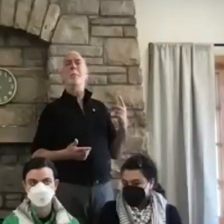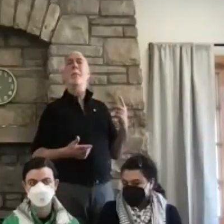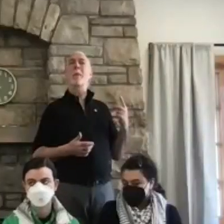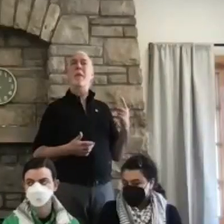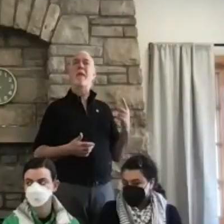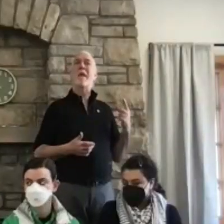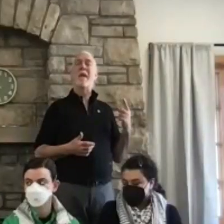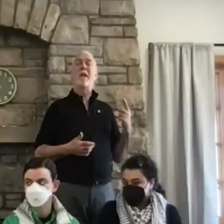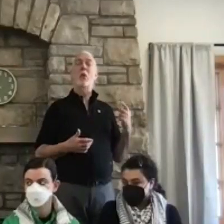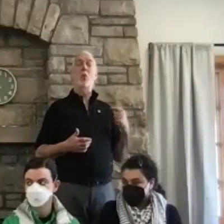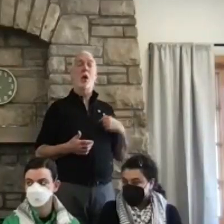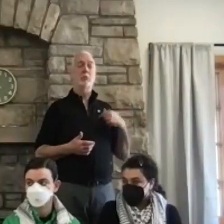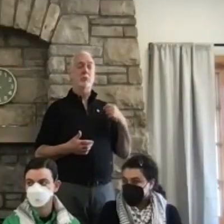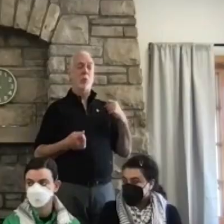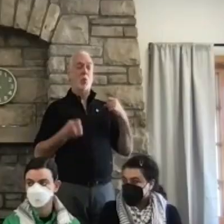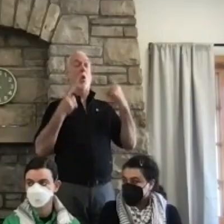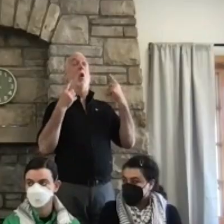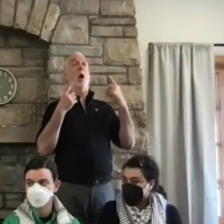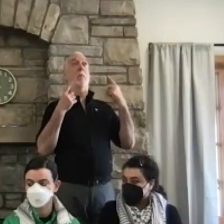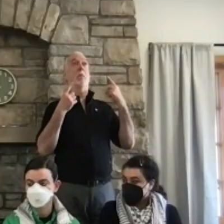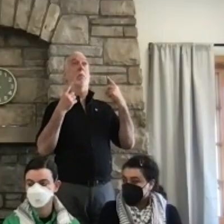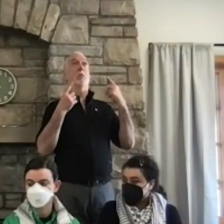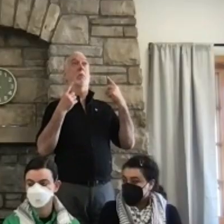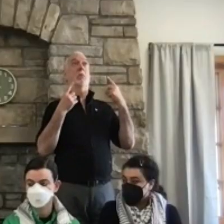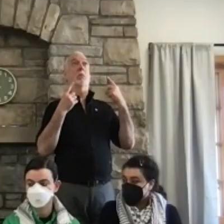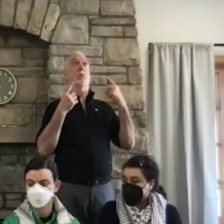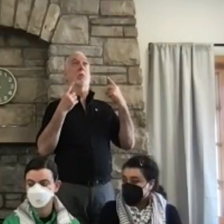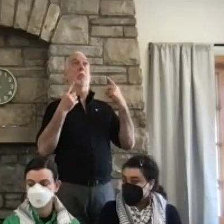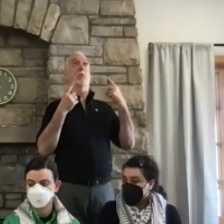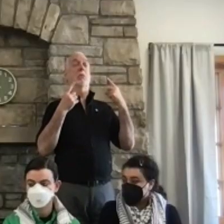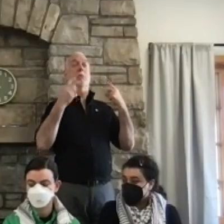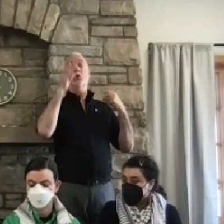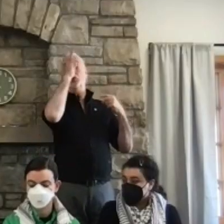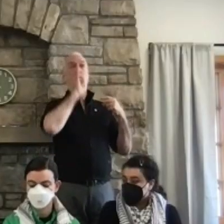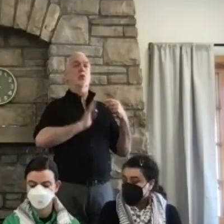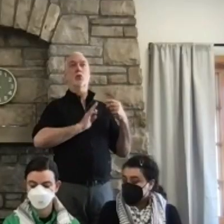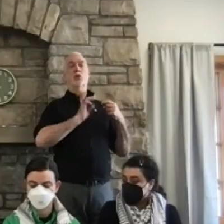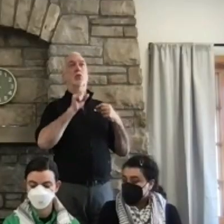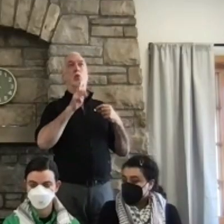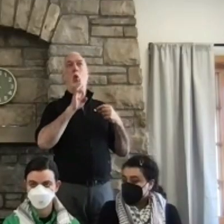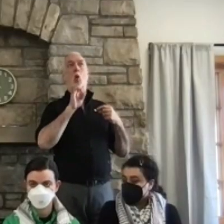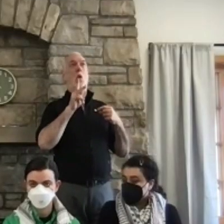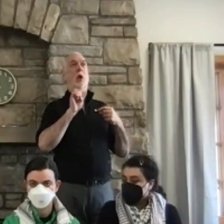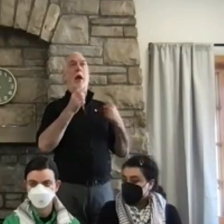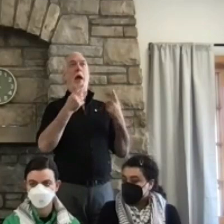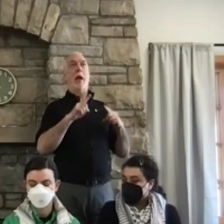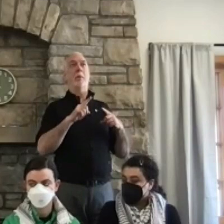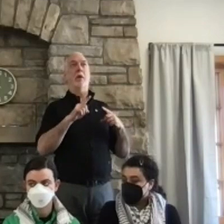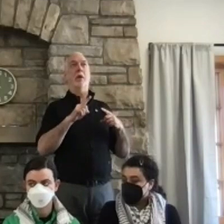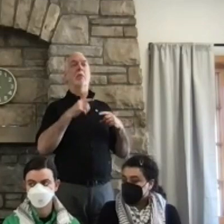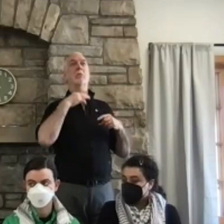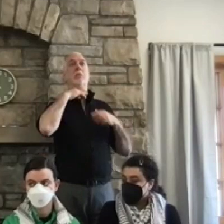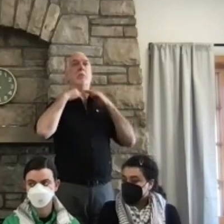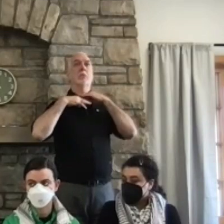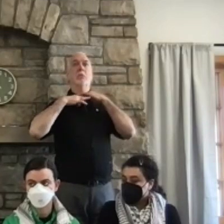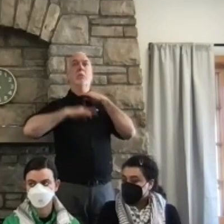when I literally woke up in the middle of the night having a stroke one time, and I had become initially paralyzed from the neck down from